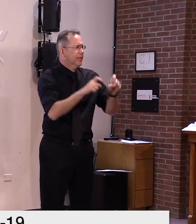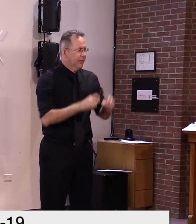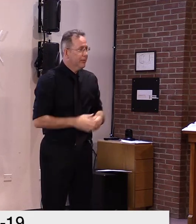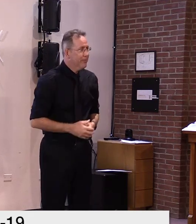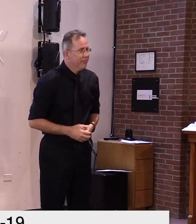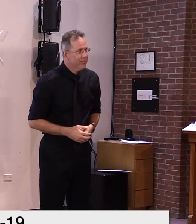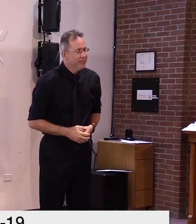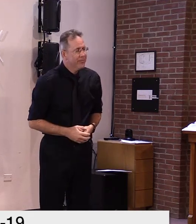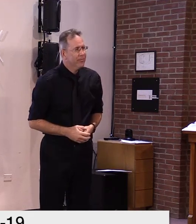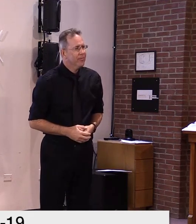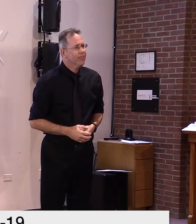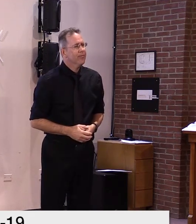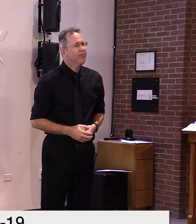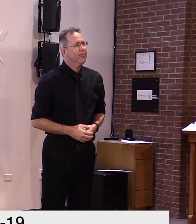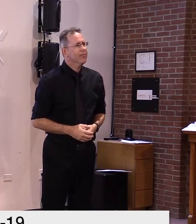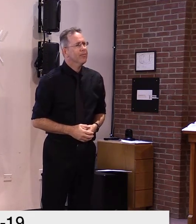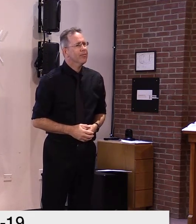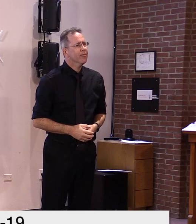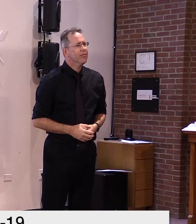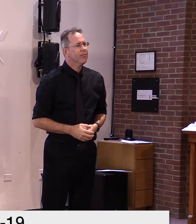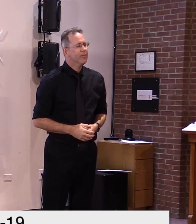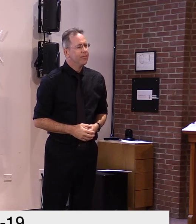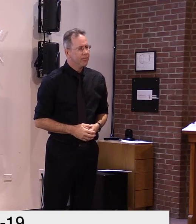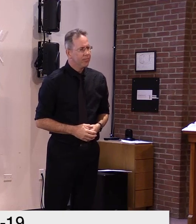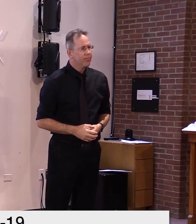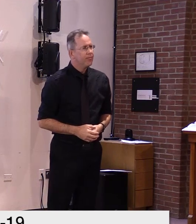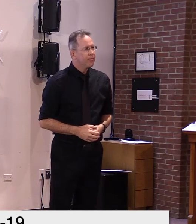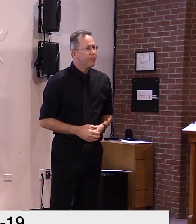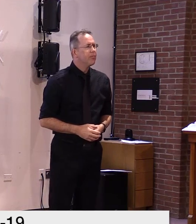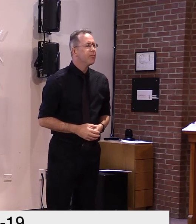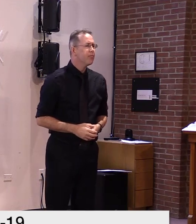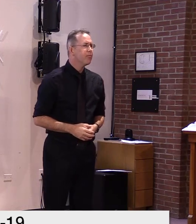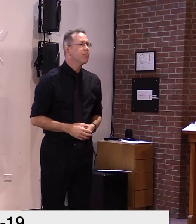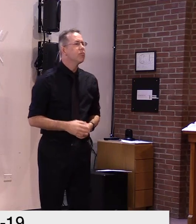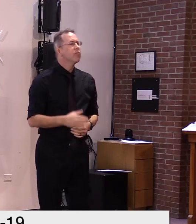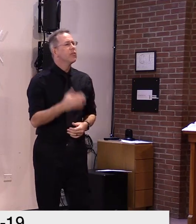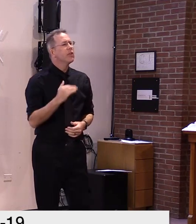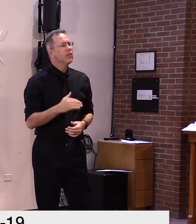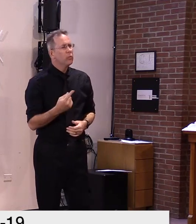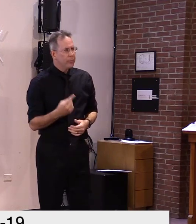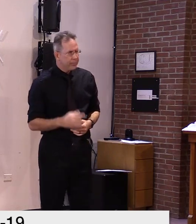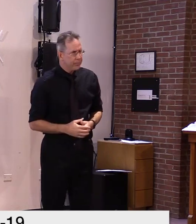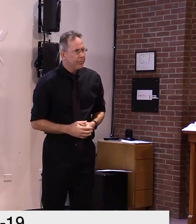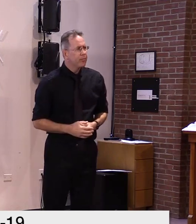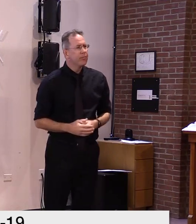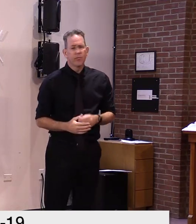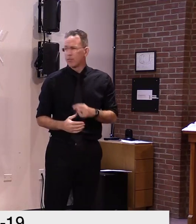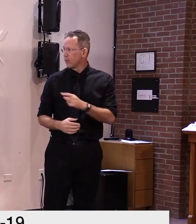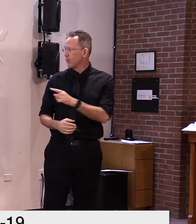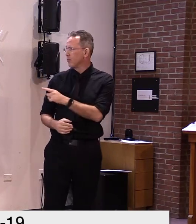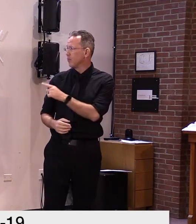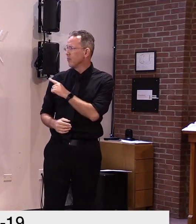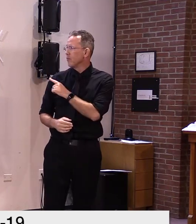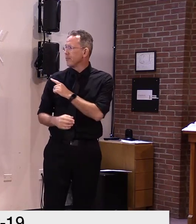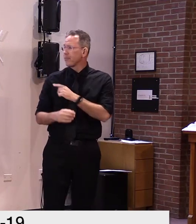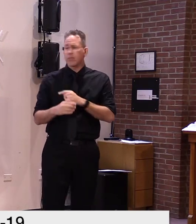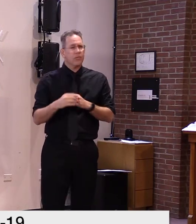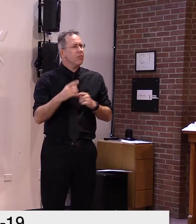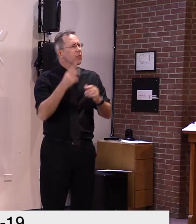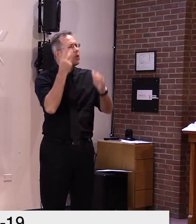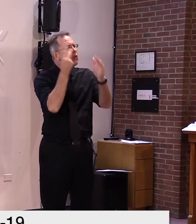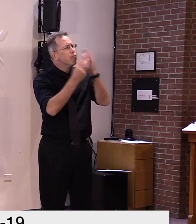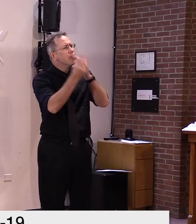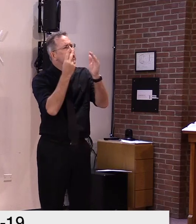are important for us to keep in mind. Getting to our most recent modeling forecast, you will see, as we mentioned, the cases